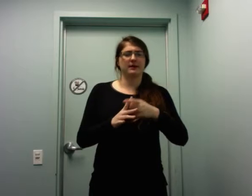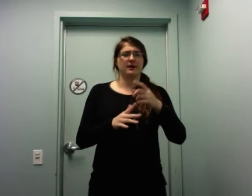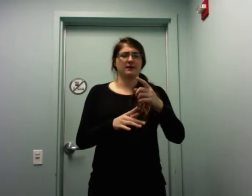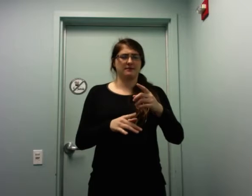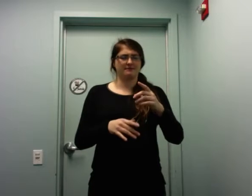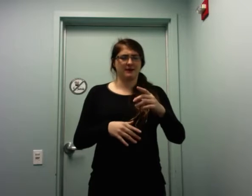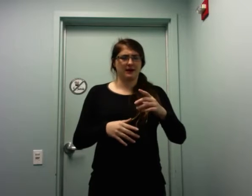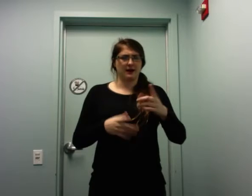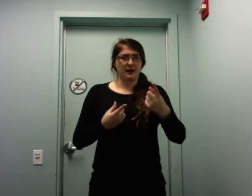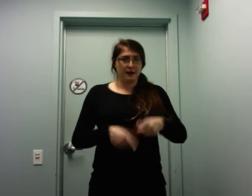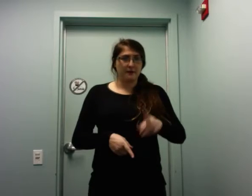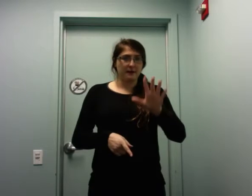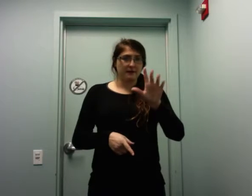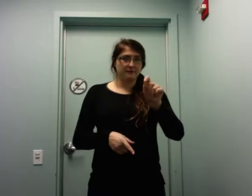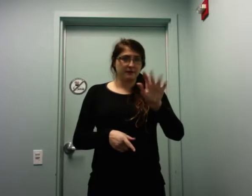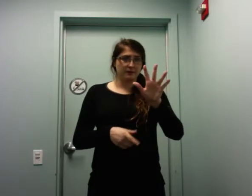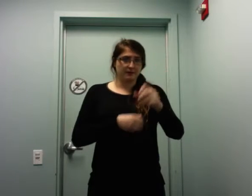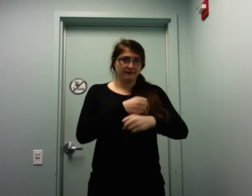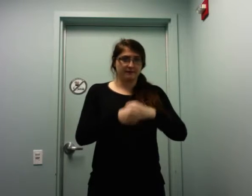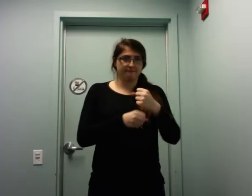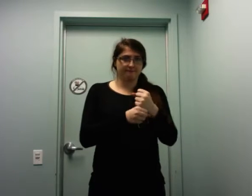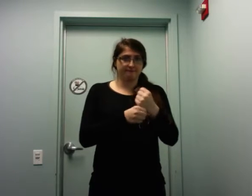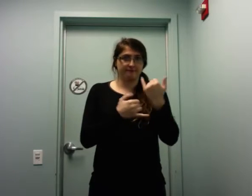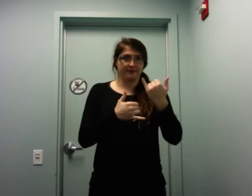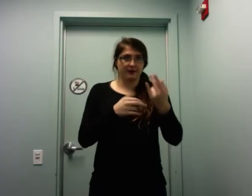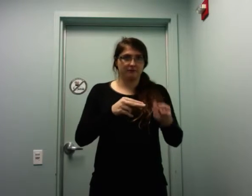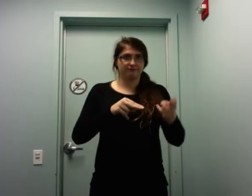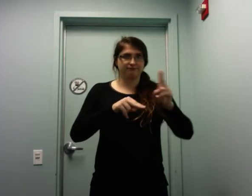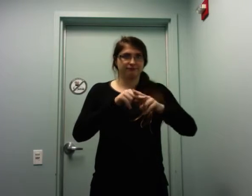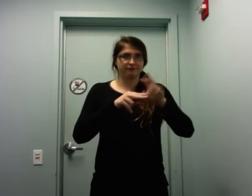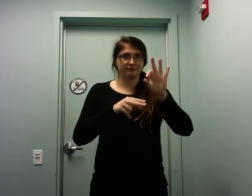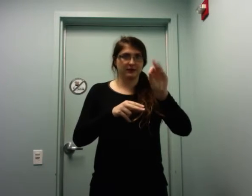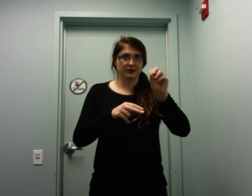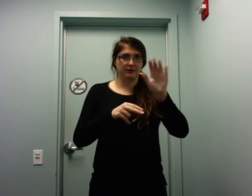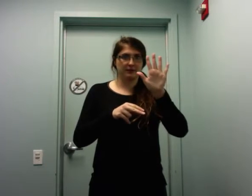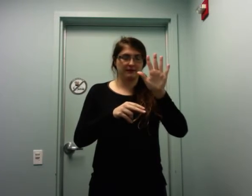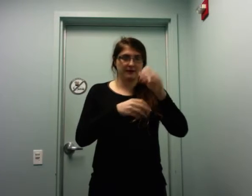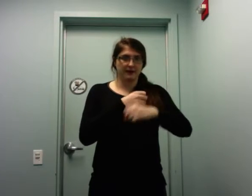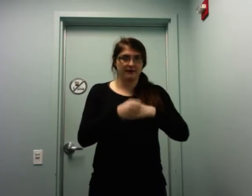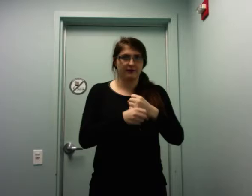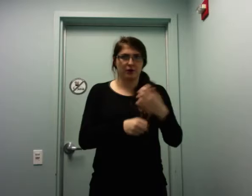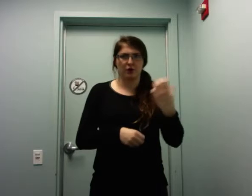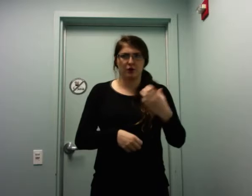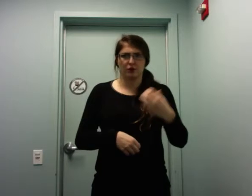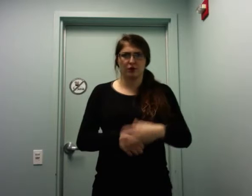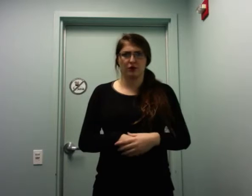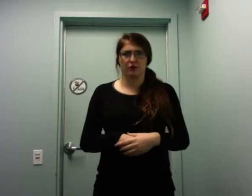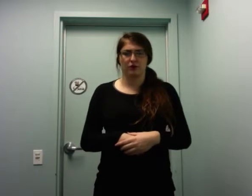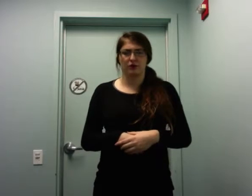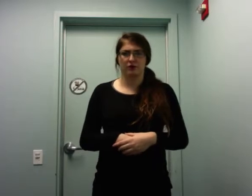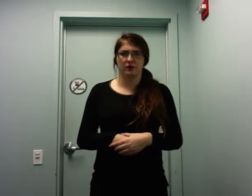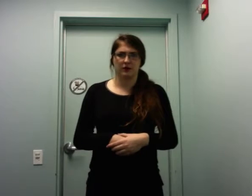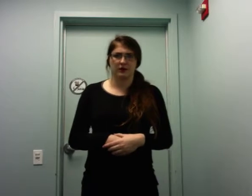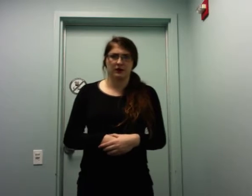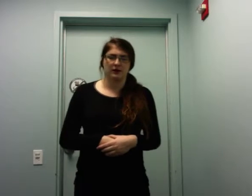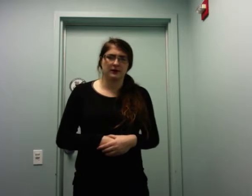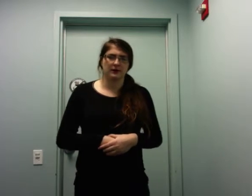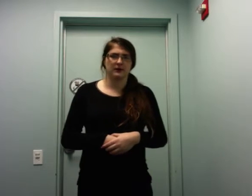It has now risen to 9.3 years. And the reason is that as people become tested earlier and learn